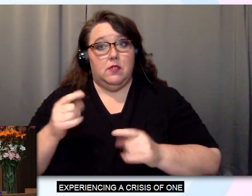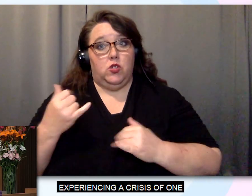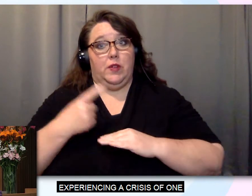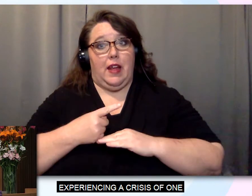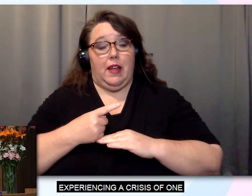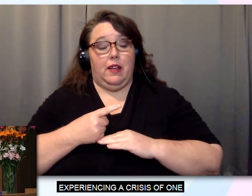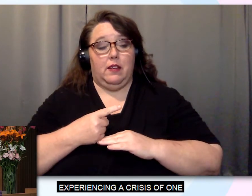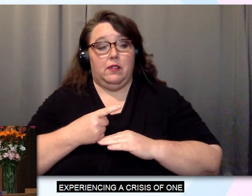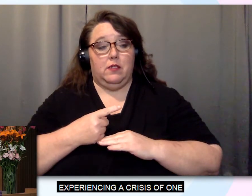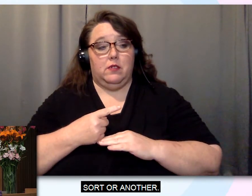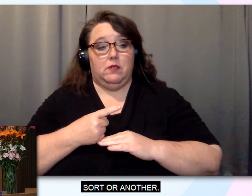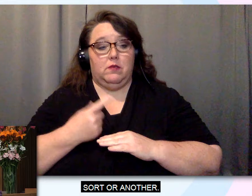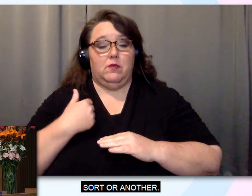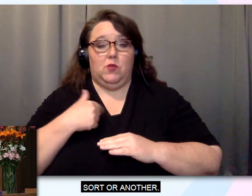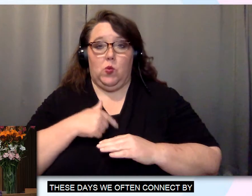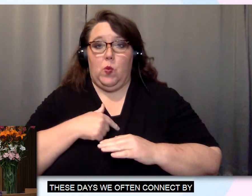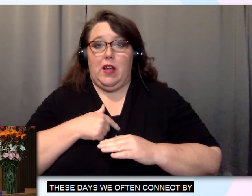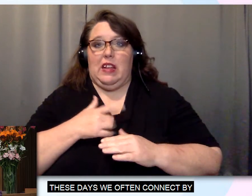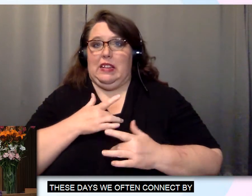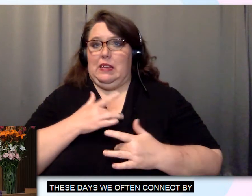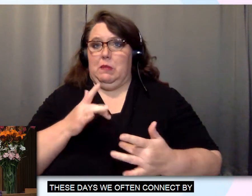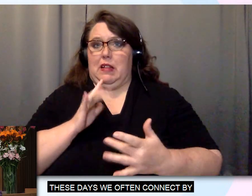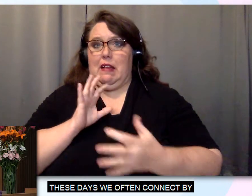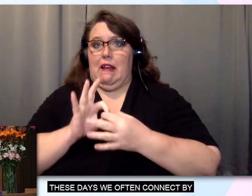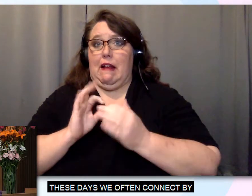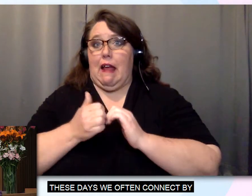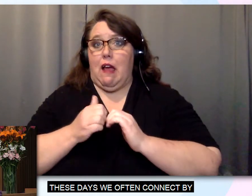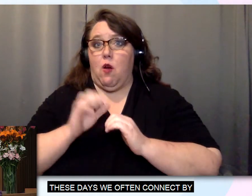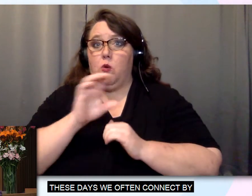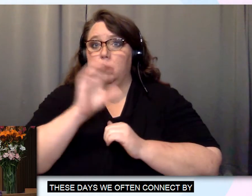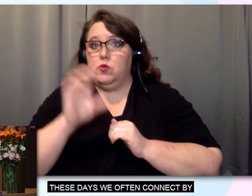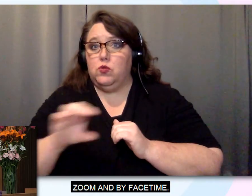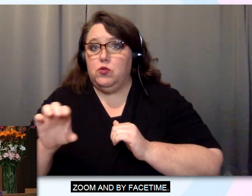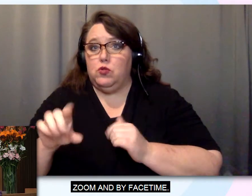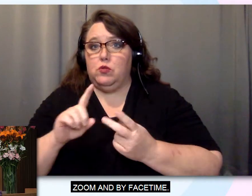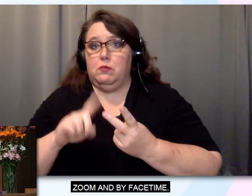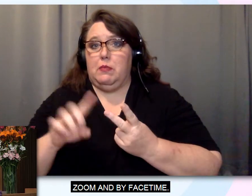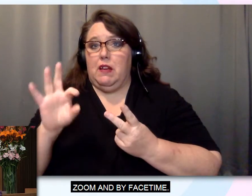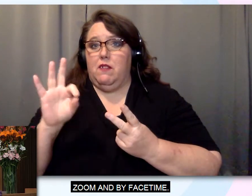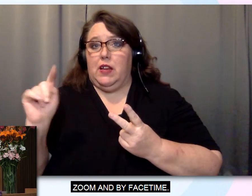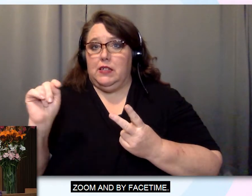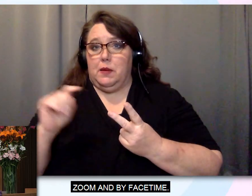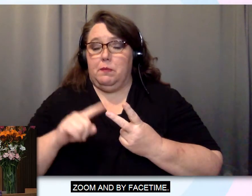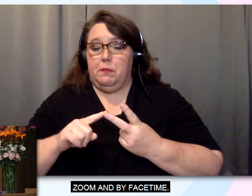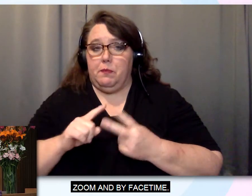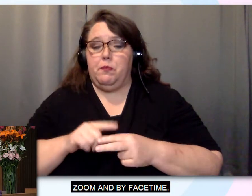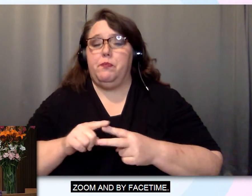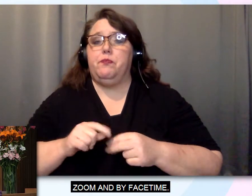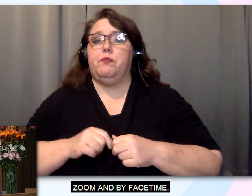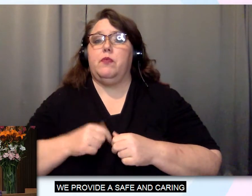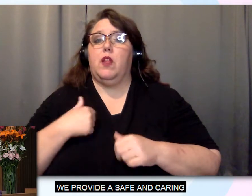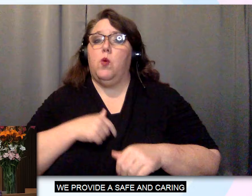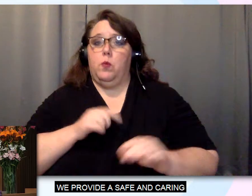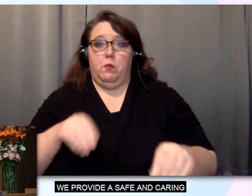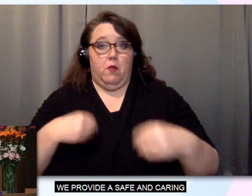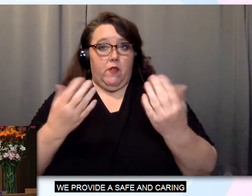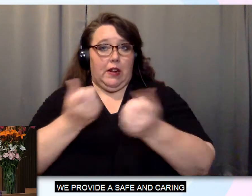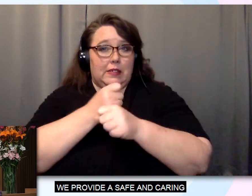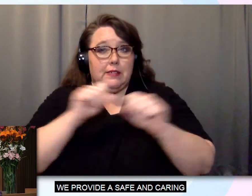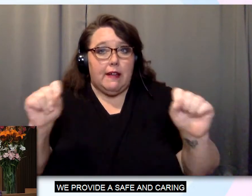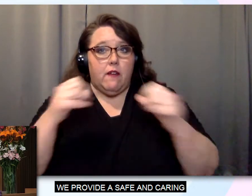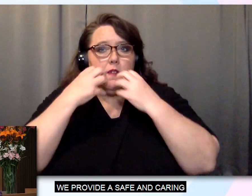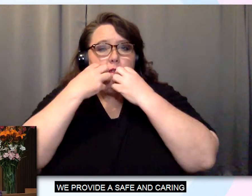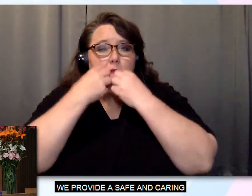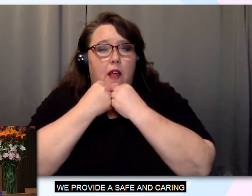another. And these days, we often connect by Zoom and by FaceTime. We provide a